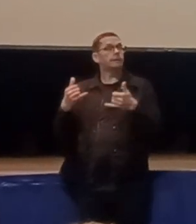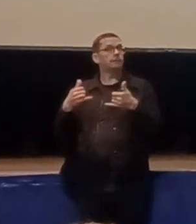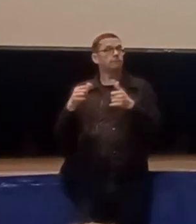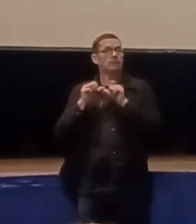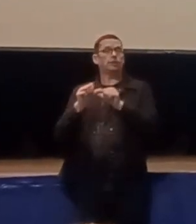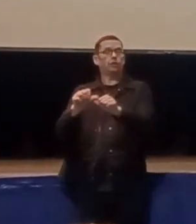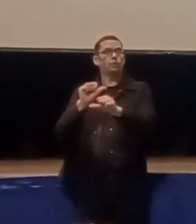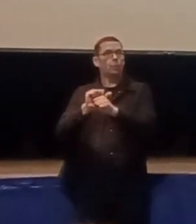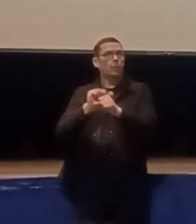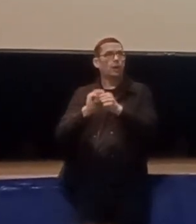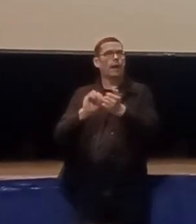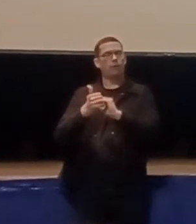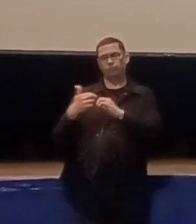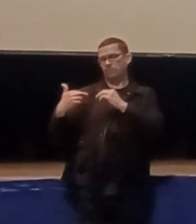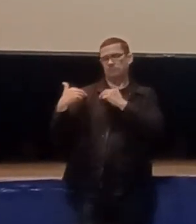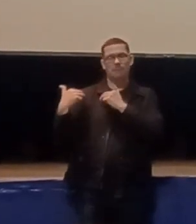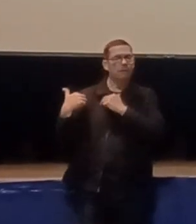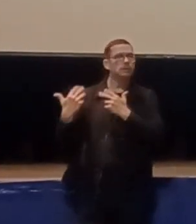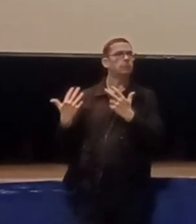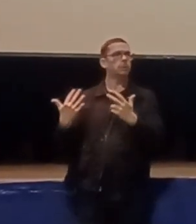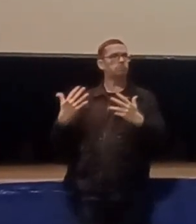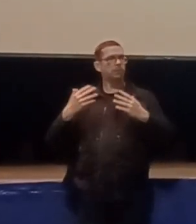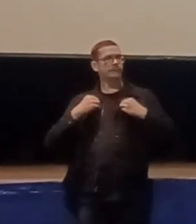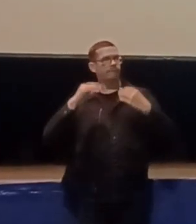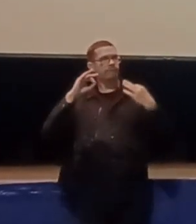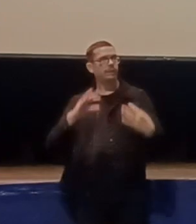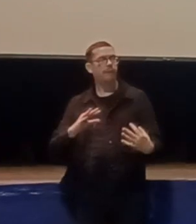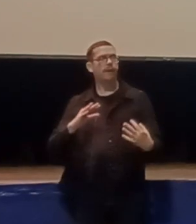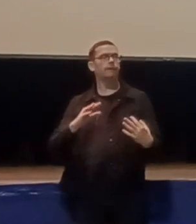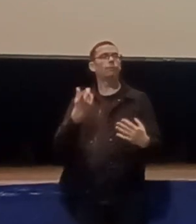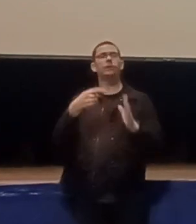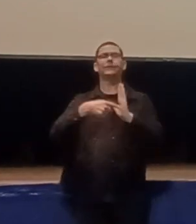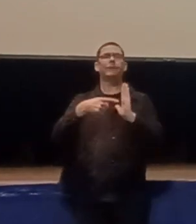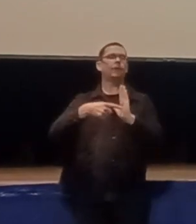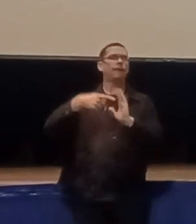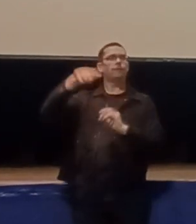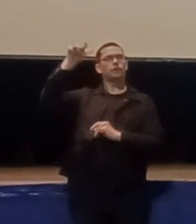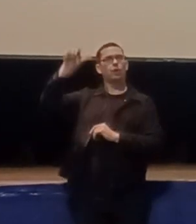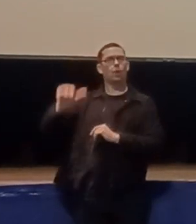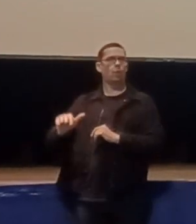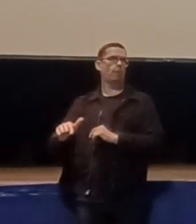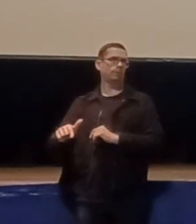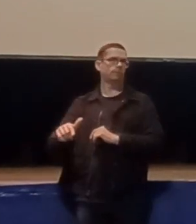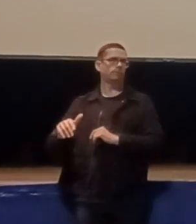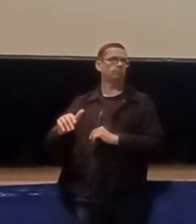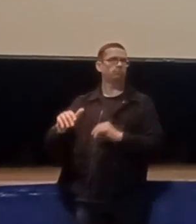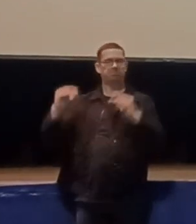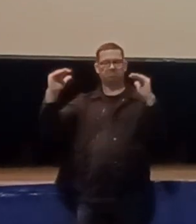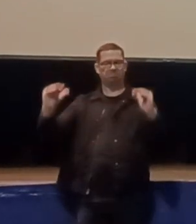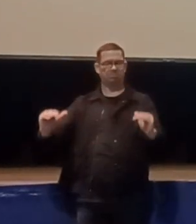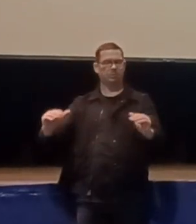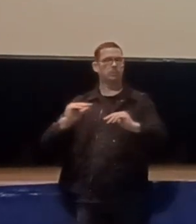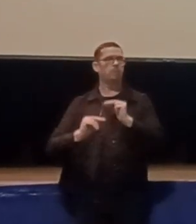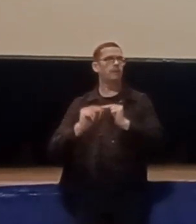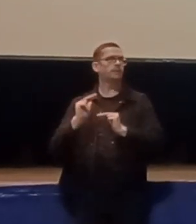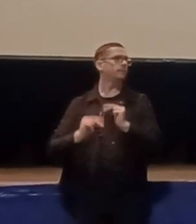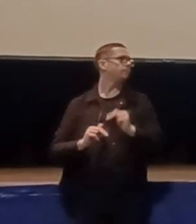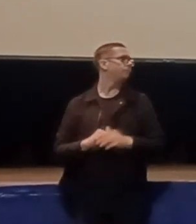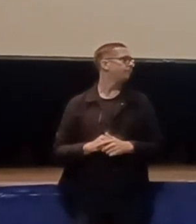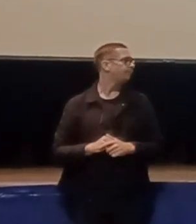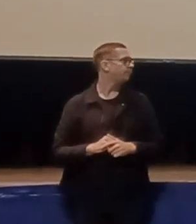and sensitive given that. For example, having that lower height, etc. So, I recognize that there